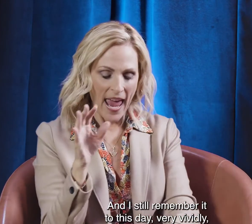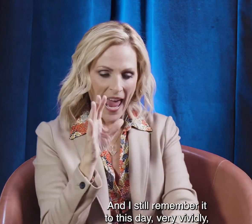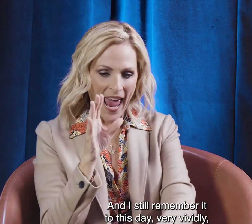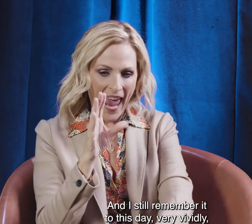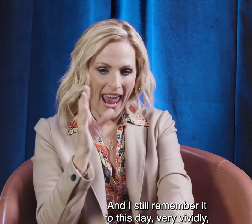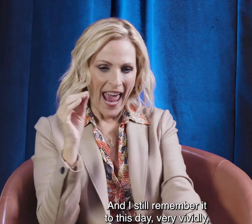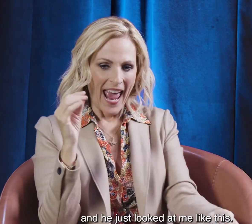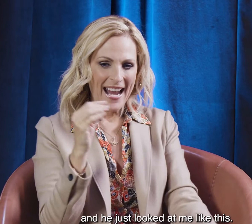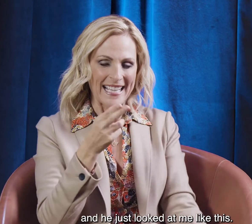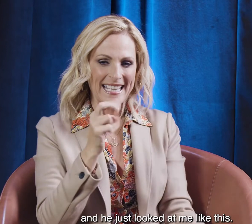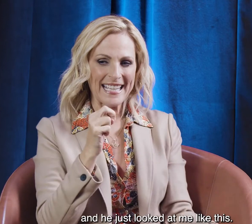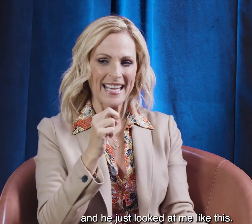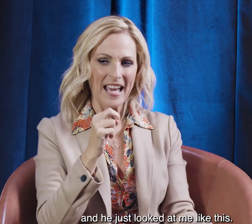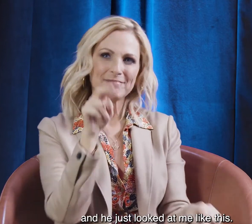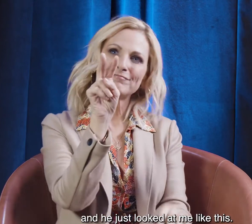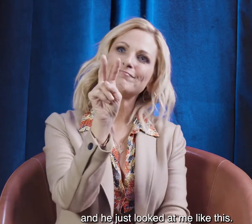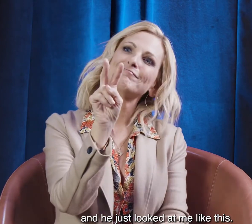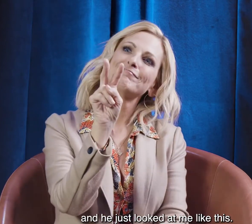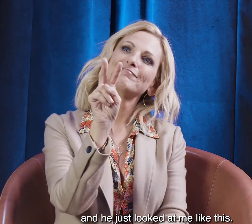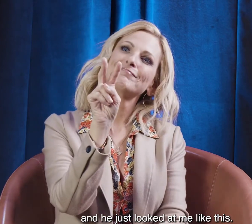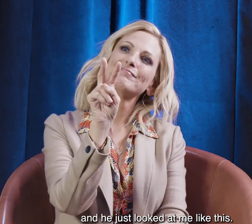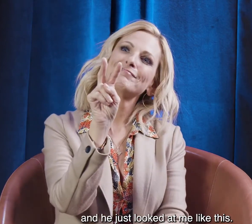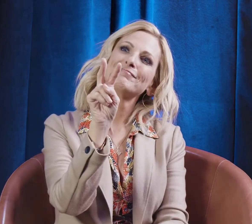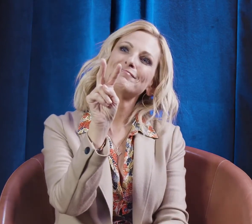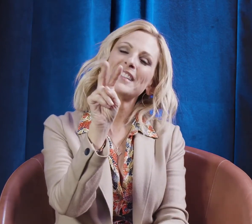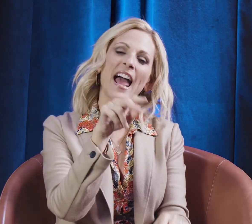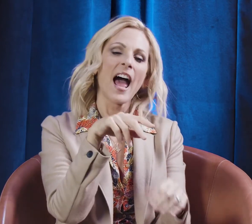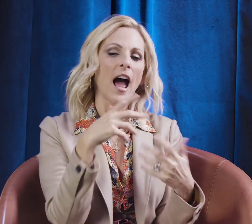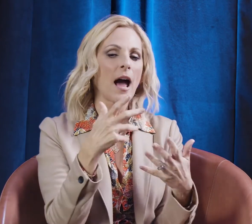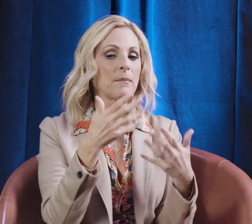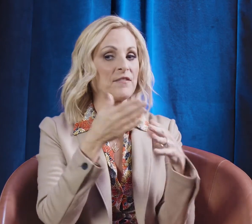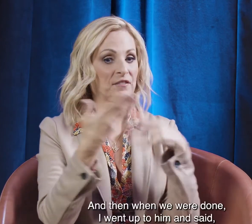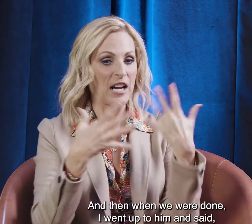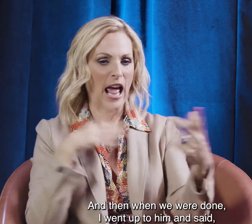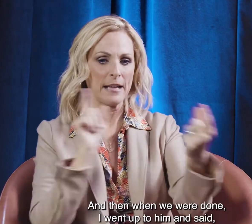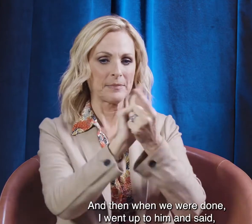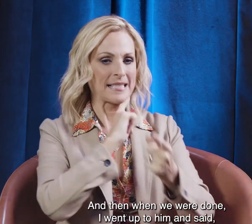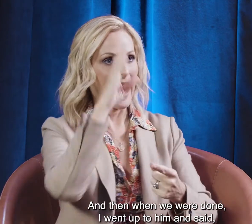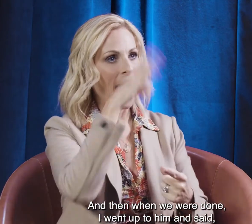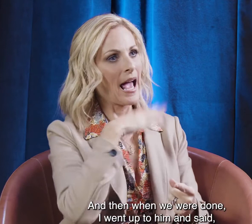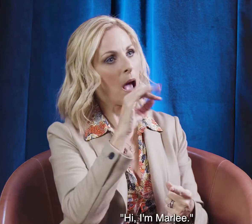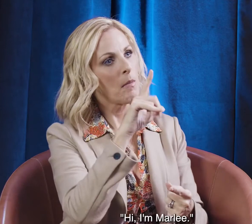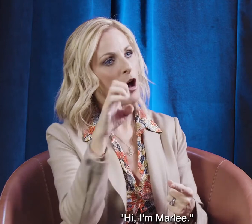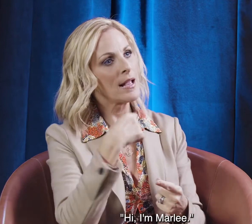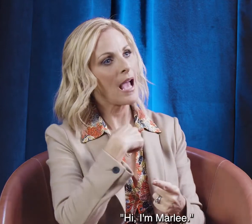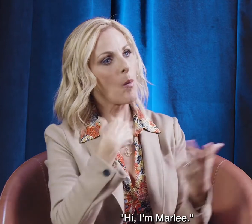vividly. And he just looked at me like this. And then when we were done, I went up to him and said, "Hi, I'm Marlee.